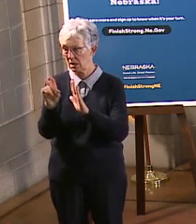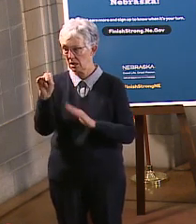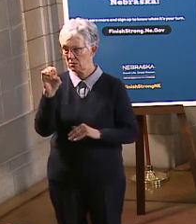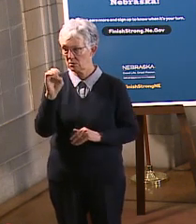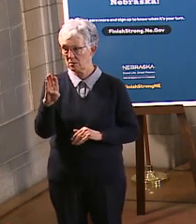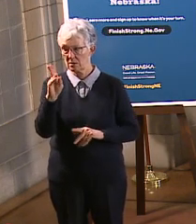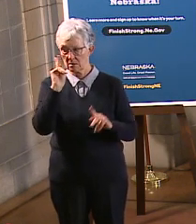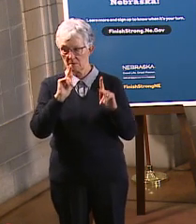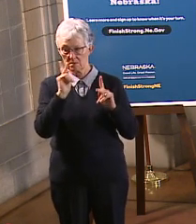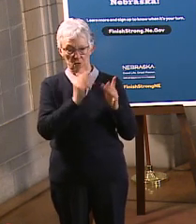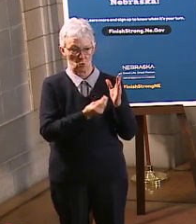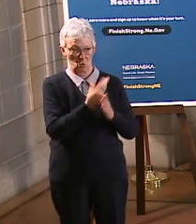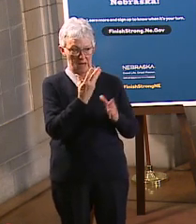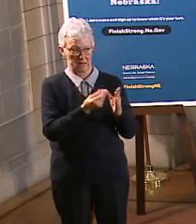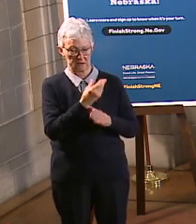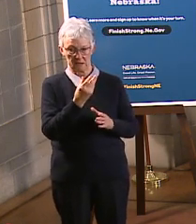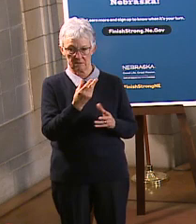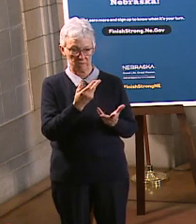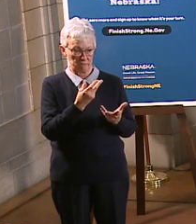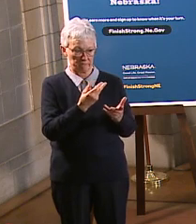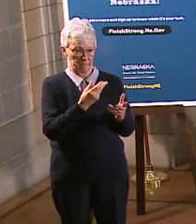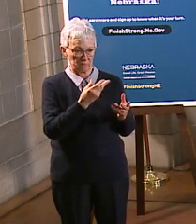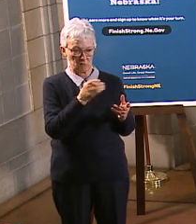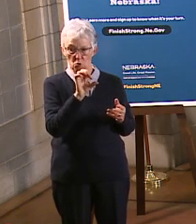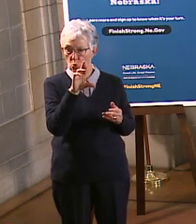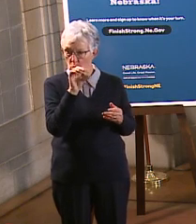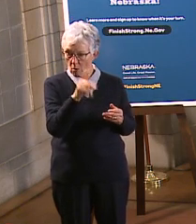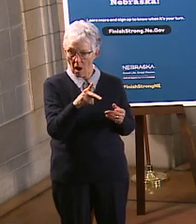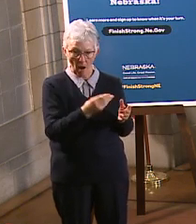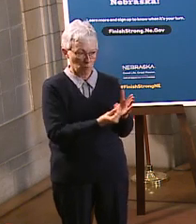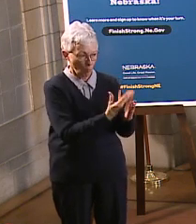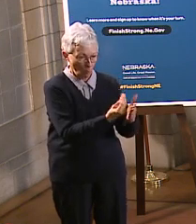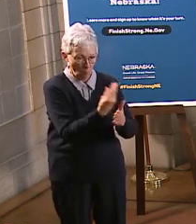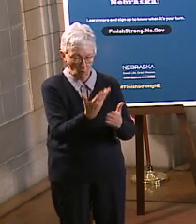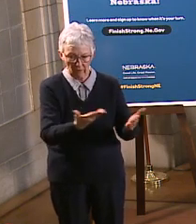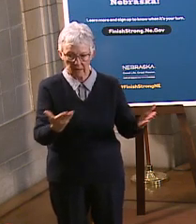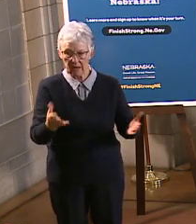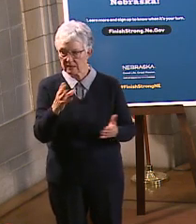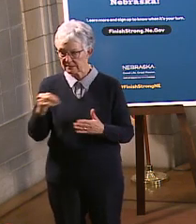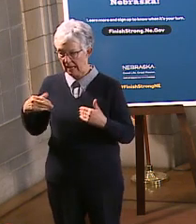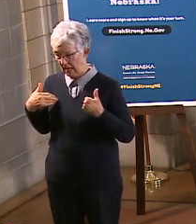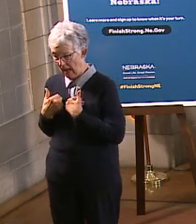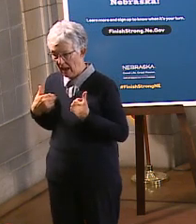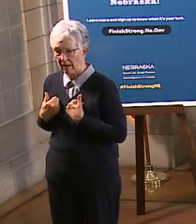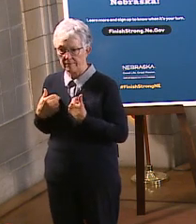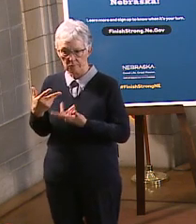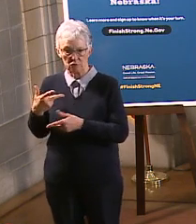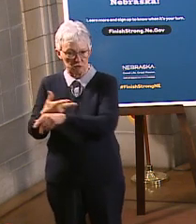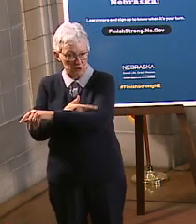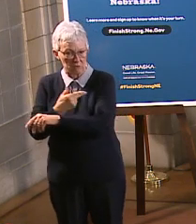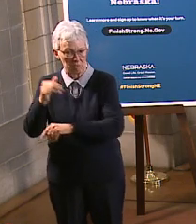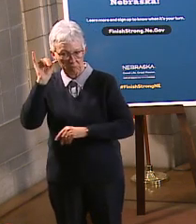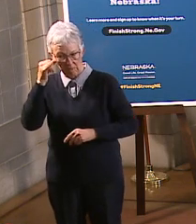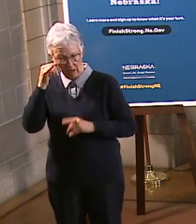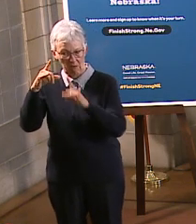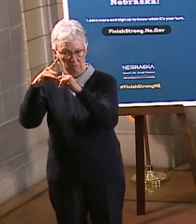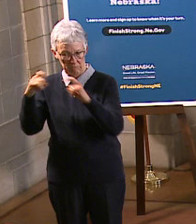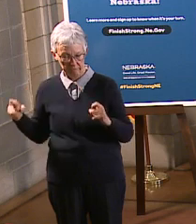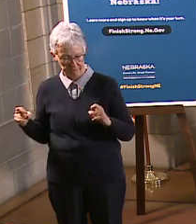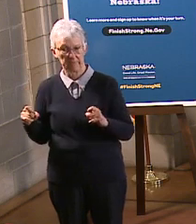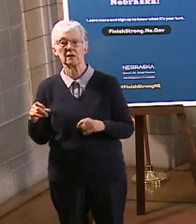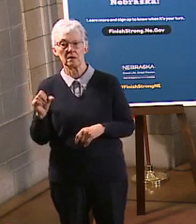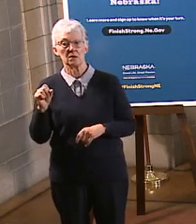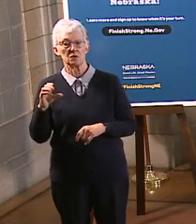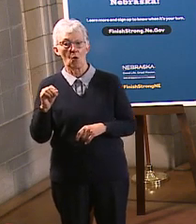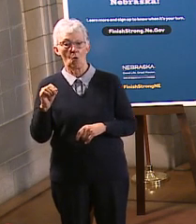livestock literally for centuries here in our state. And we want to make sure that young people know about all the great career